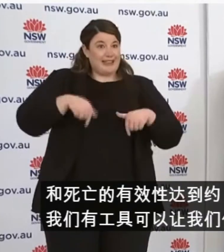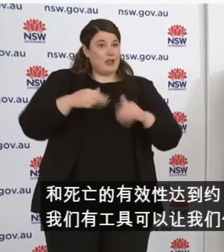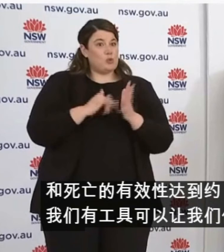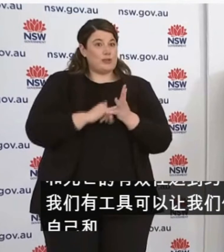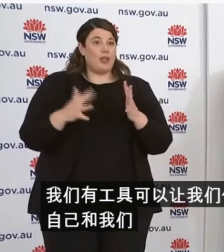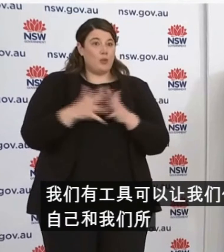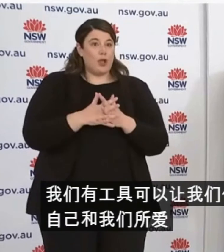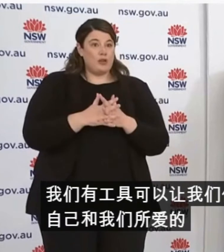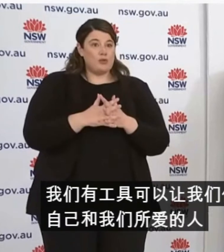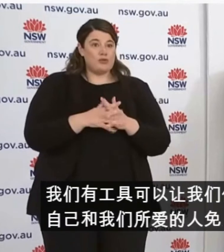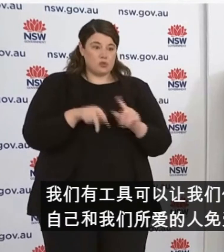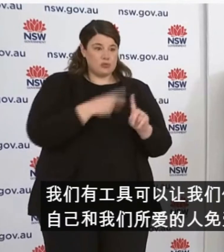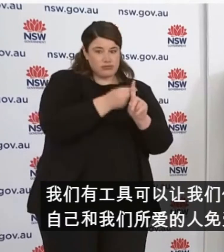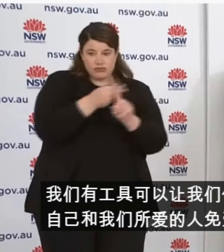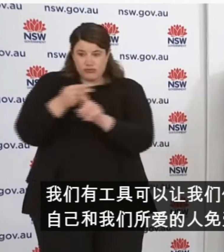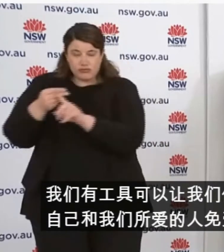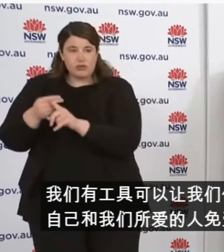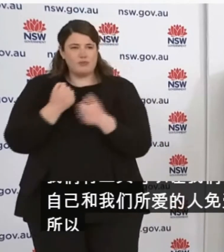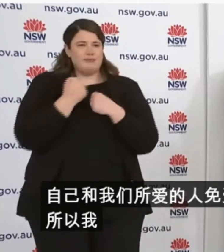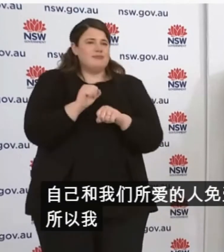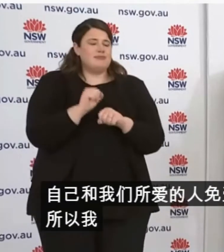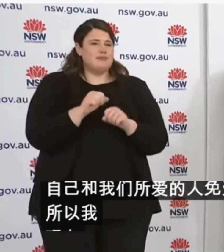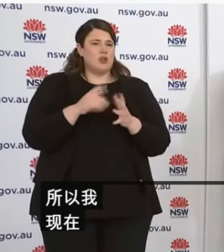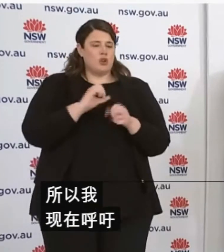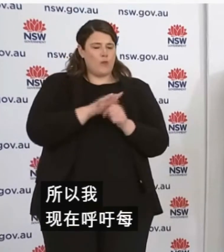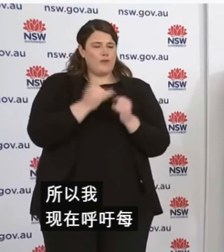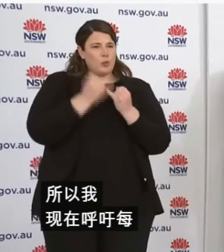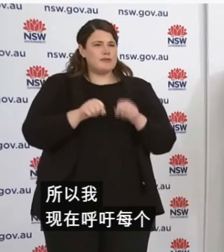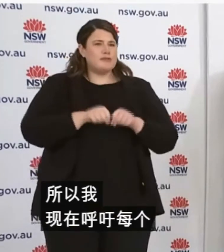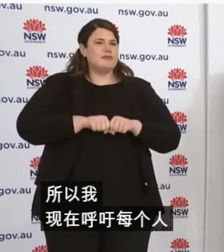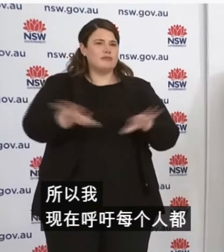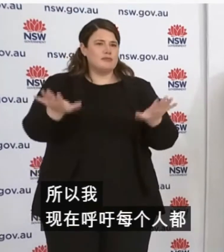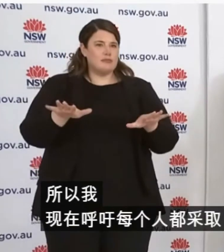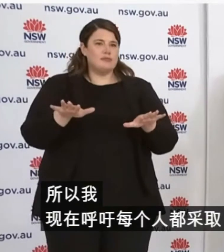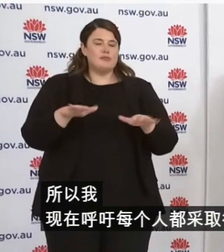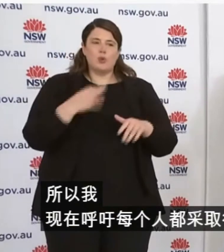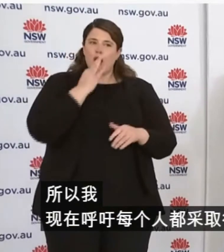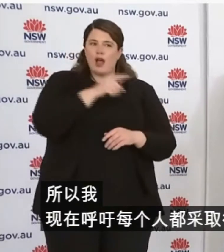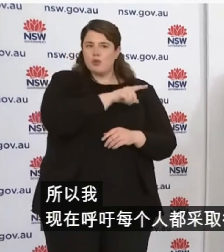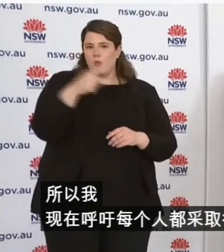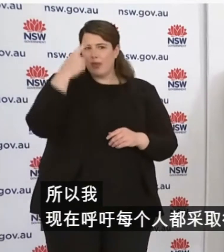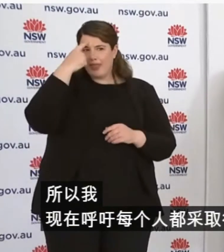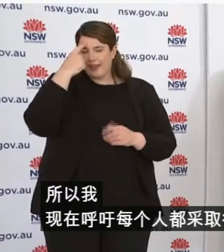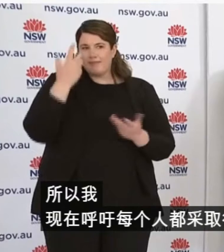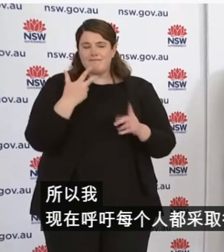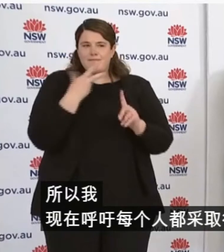to protect ourselves and our loved ones from COVID. So I do call everyone to act now.